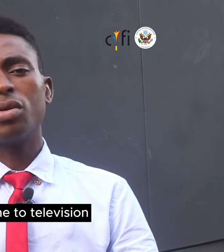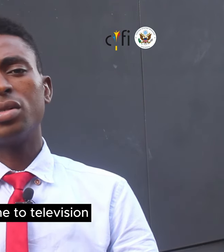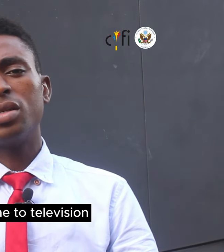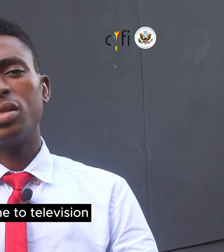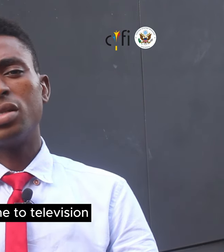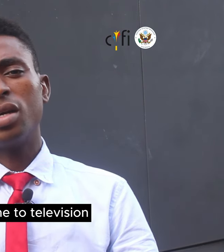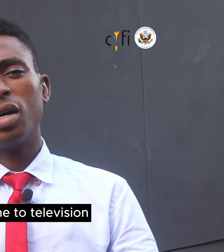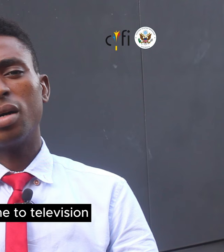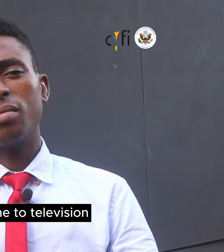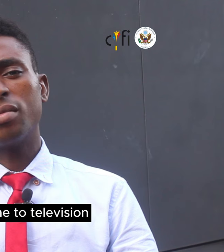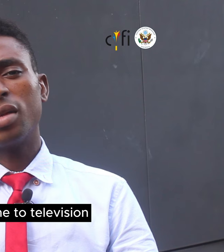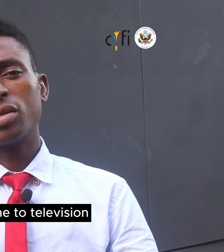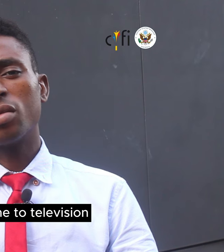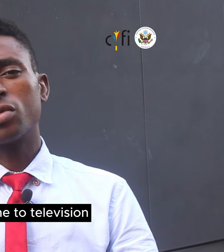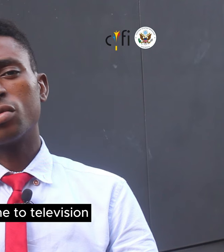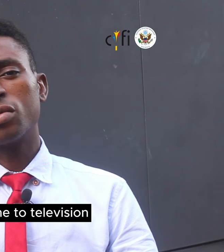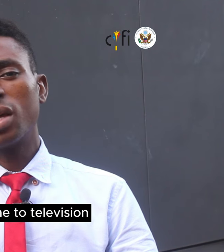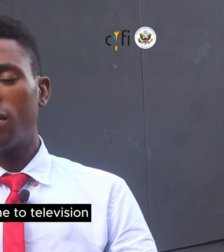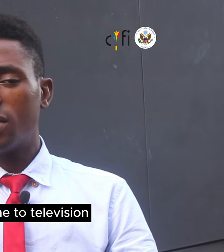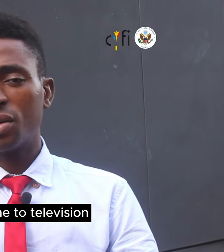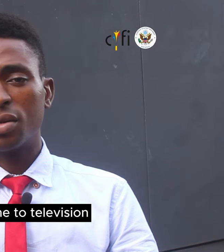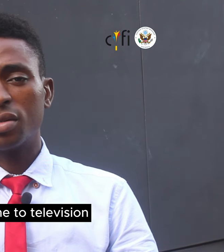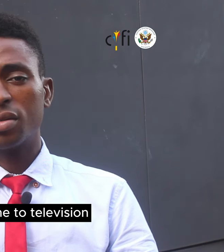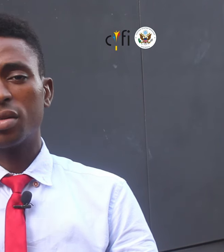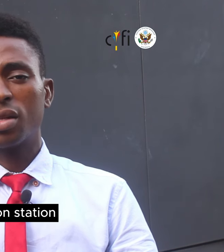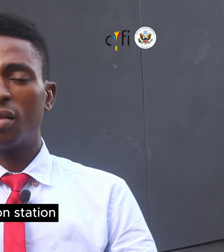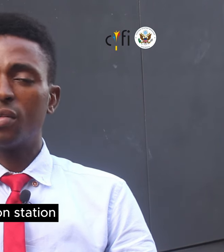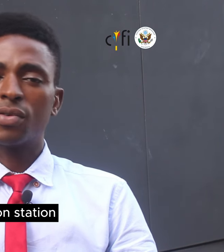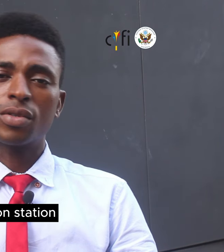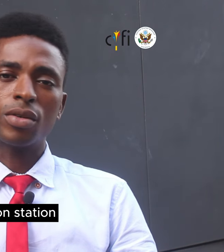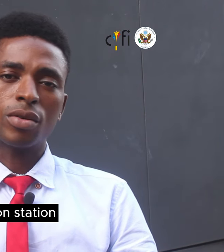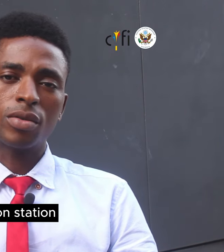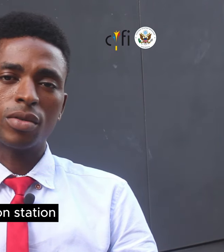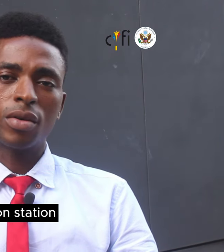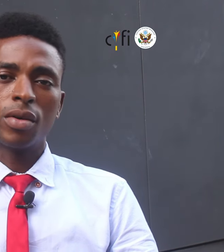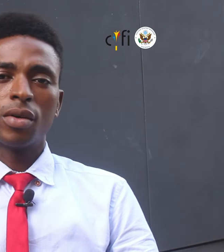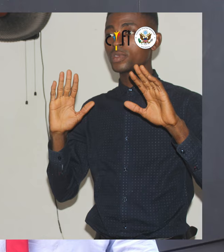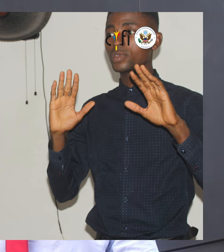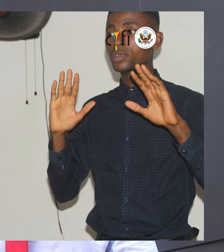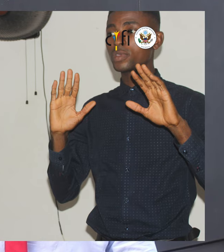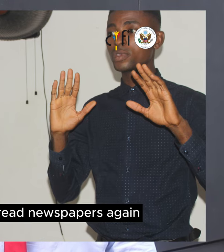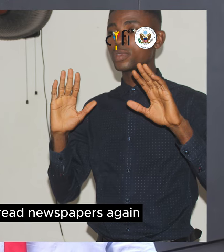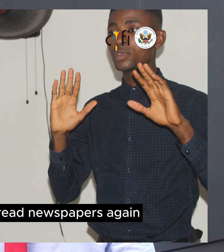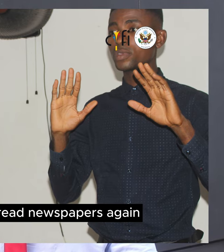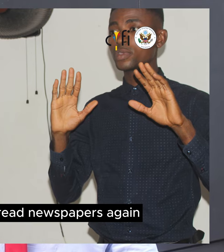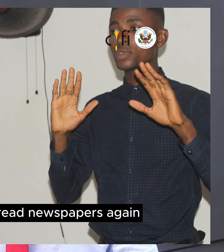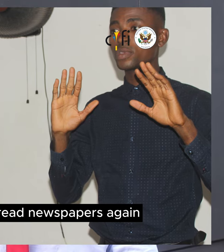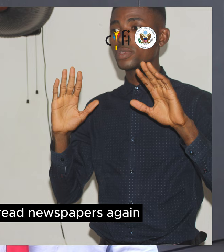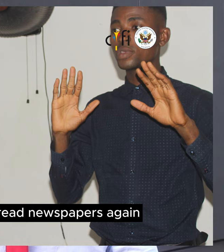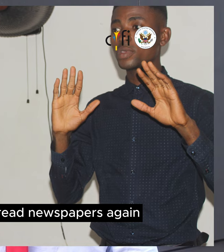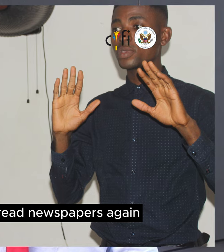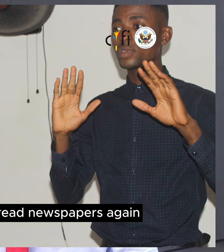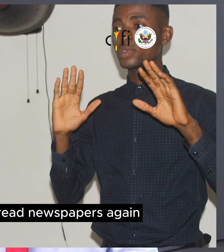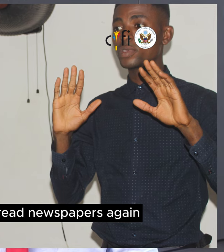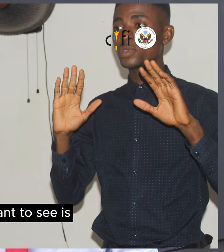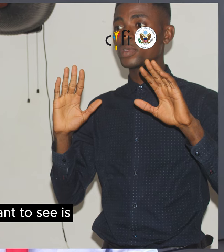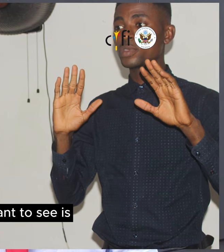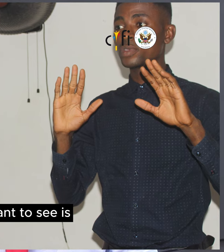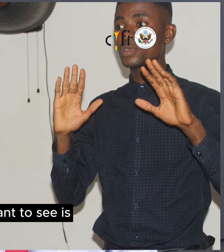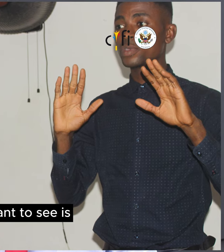the, let's come to television station. A lot of people don't read newspapers again. All they want to see is, you